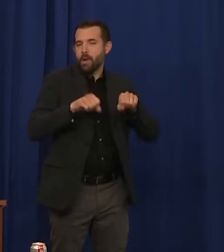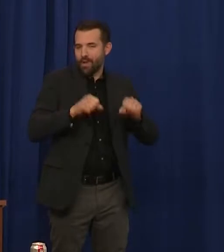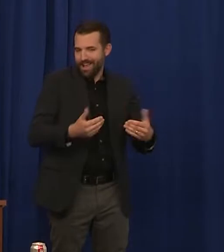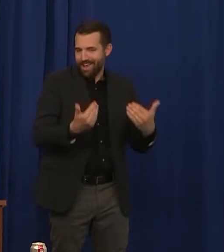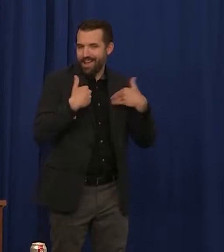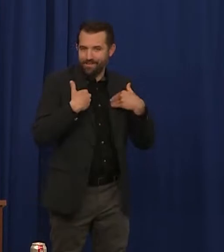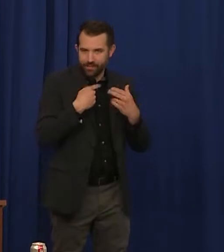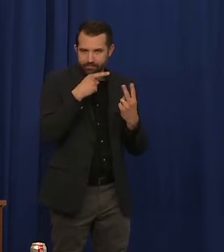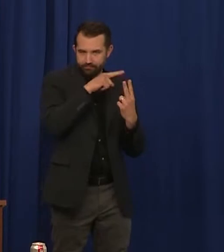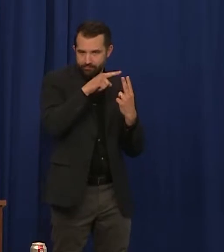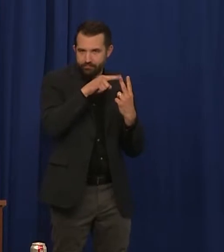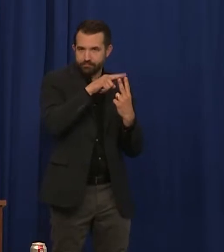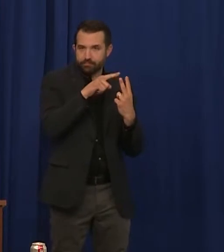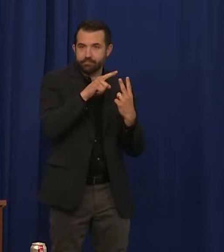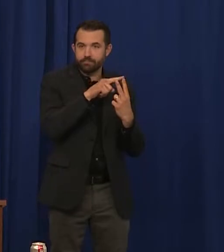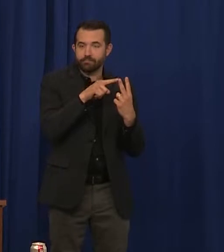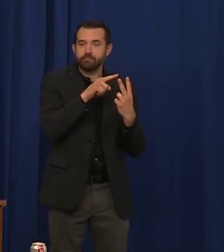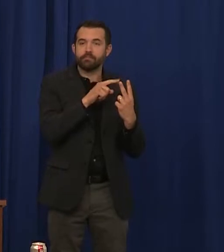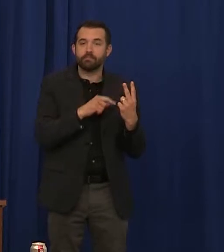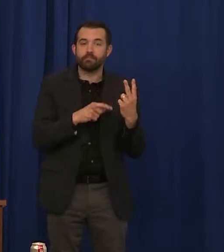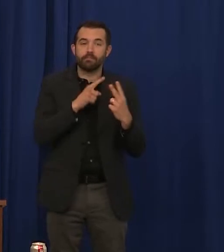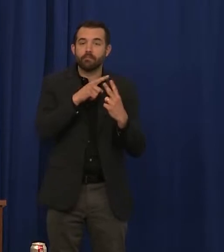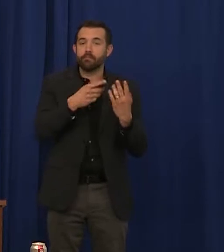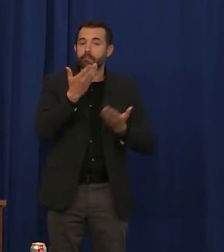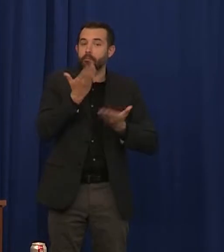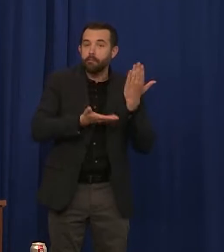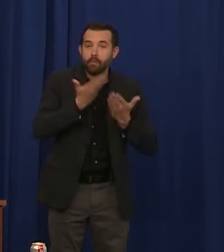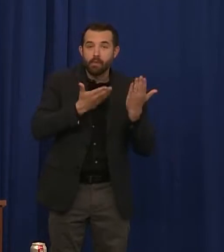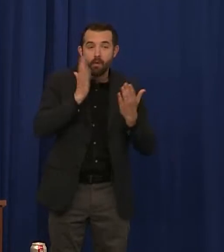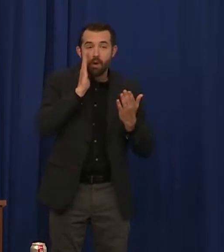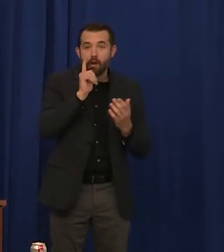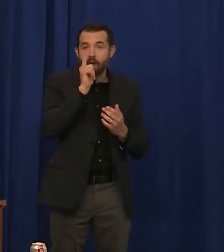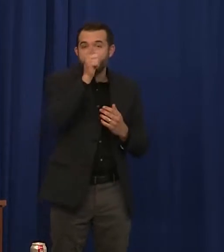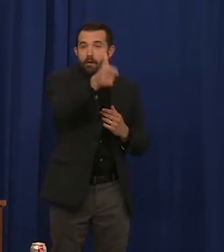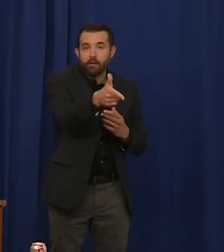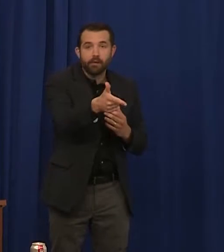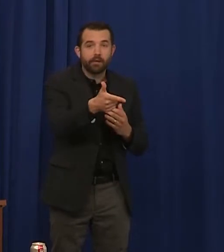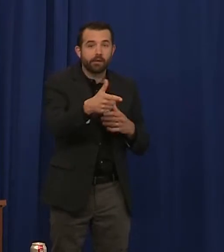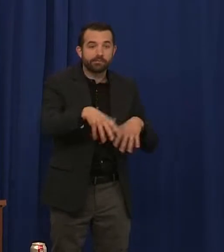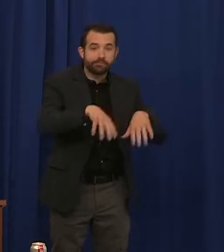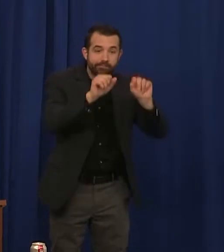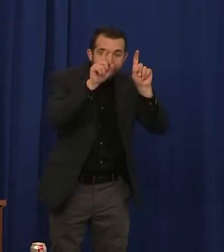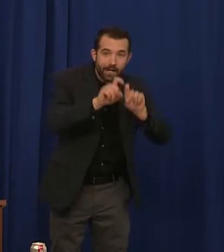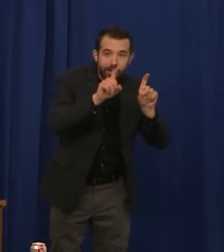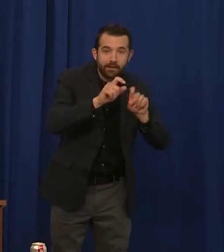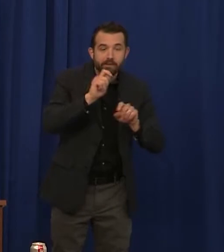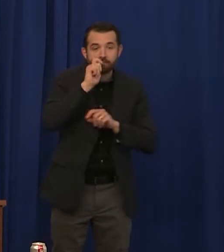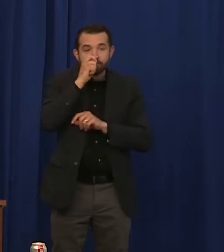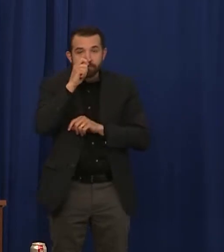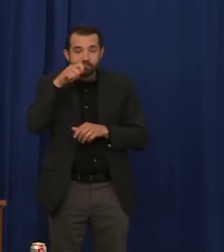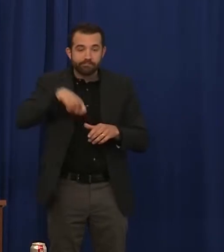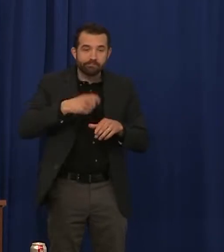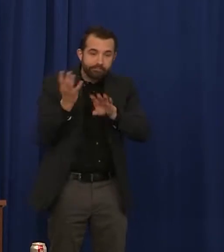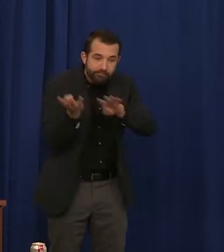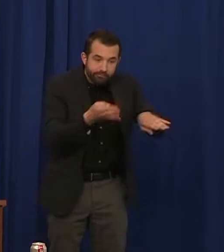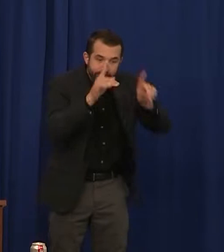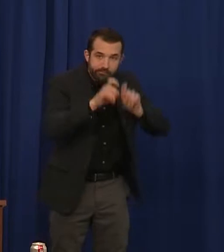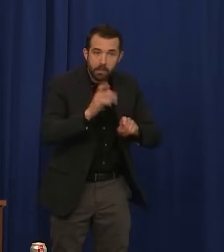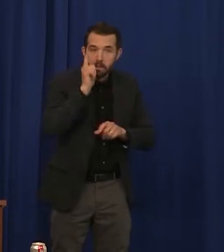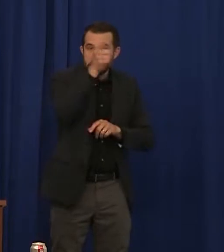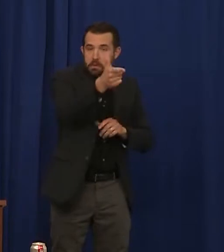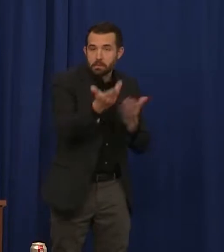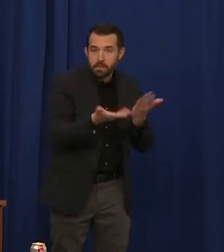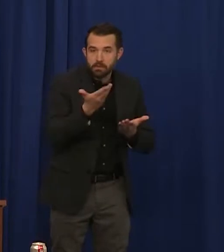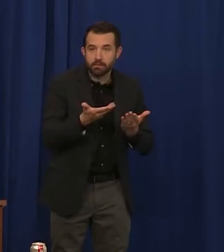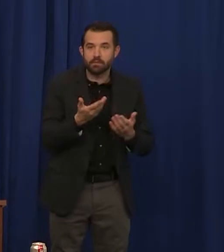2 individuals may go on to get tested, in which case they will then become confirmed cases. But as of right now, pursuant